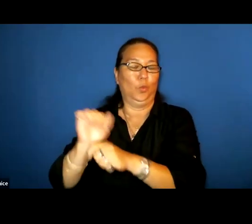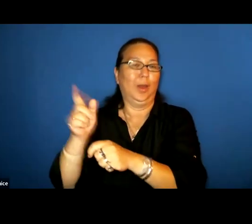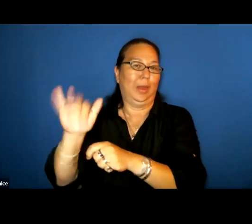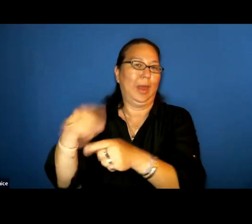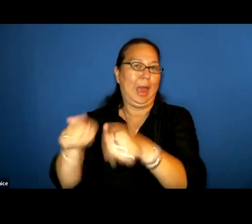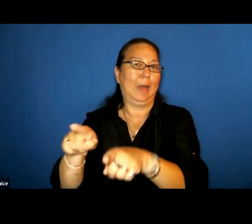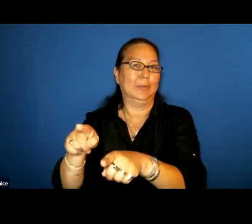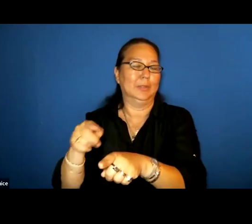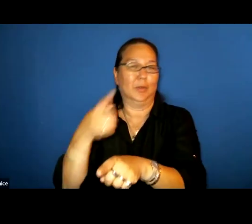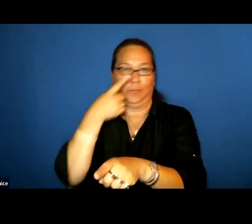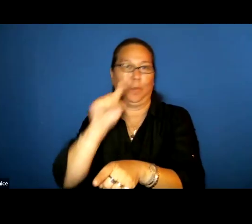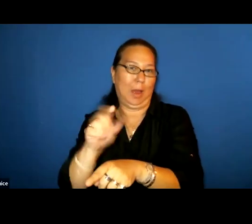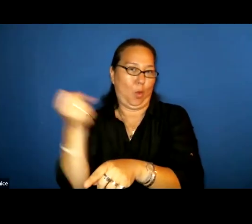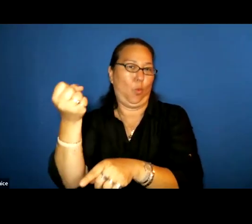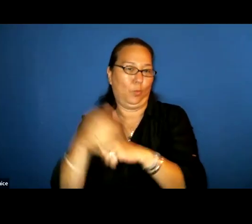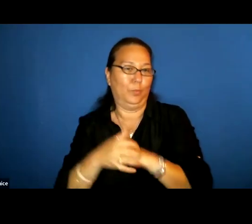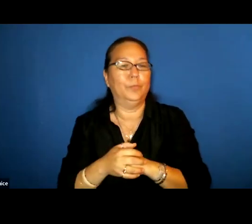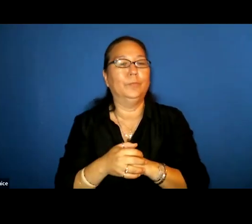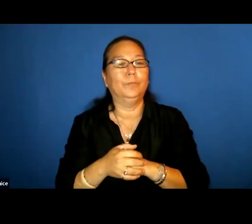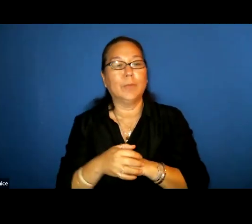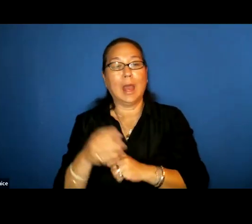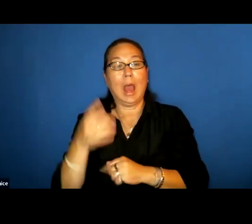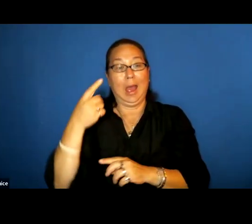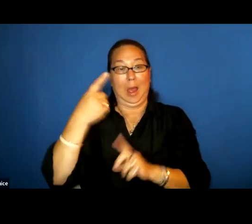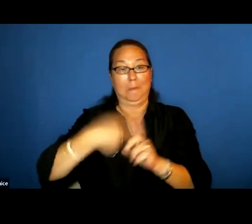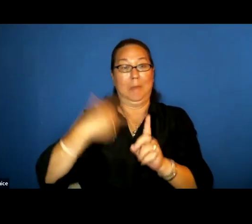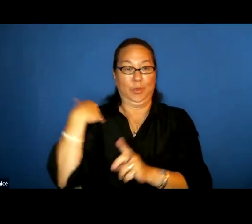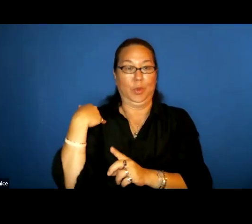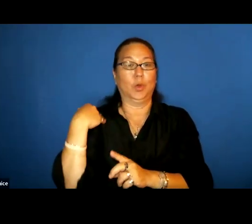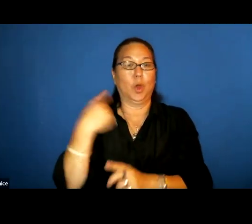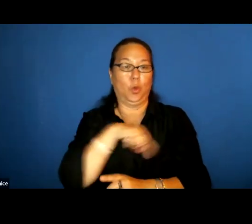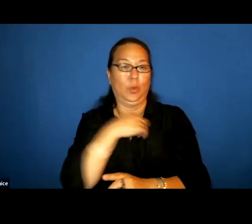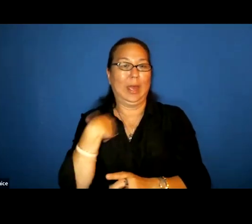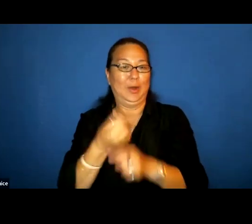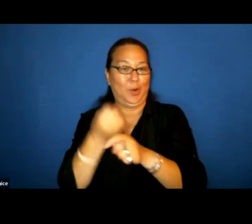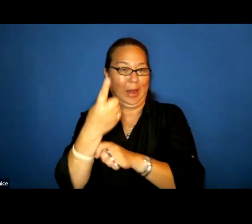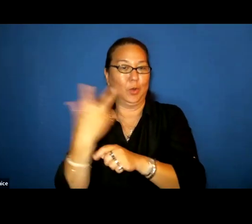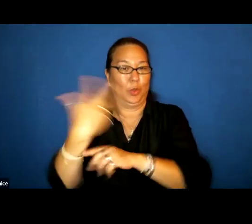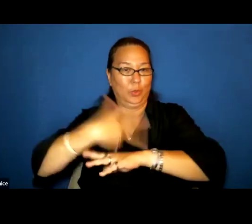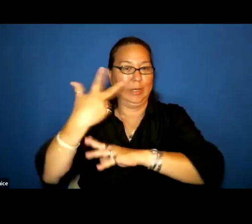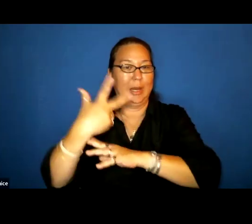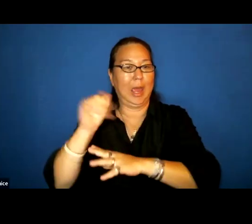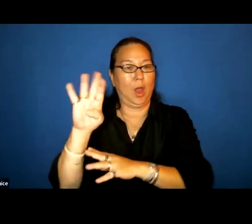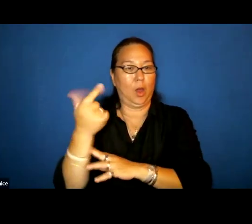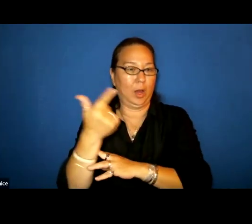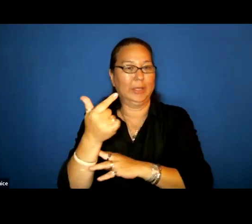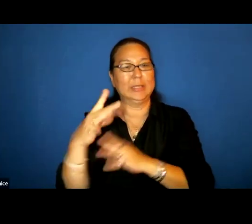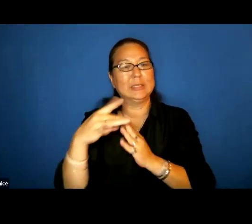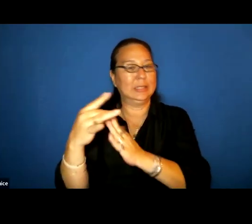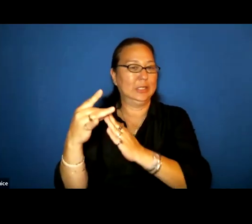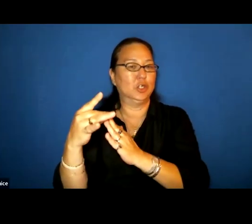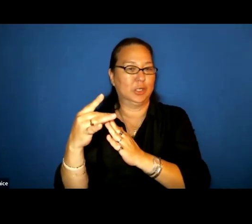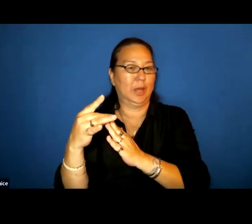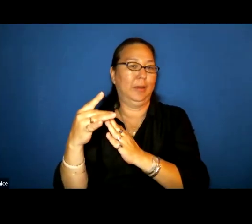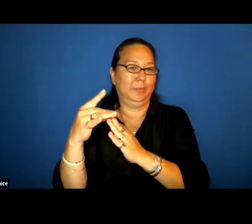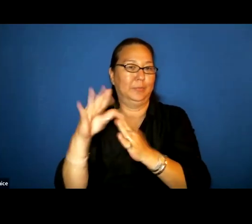annual 3-day August Leadership Institute, which we call ALI internally, for our school leaders and our senior staff.